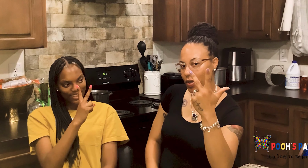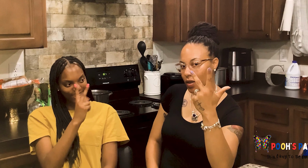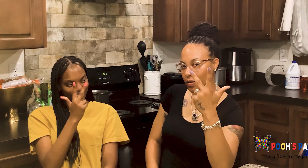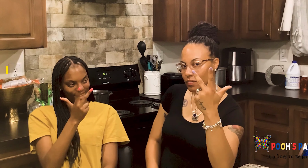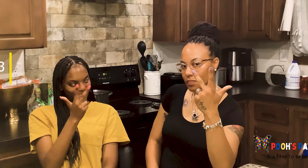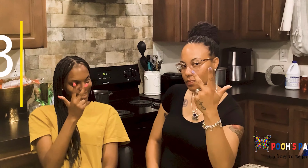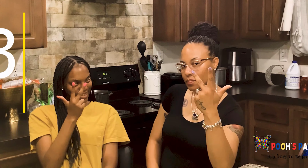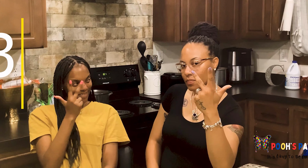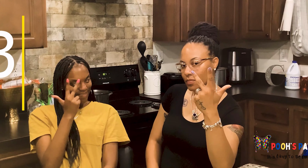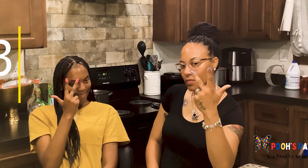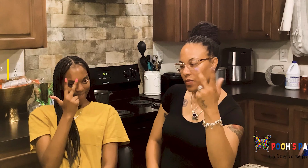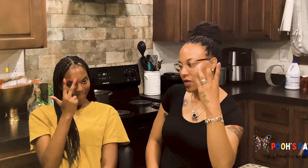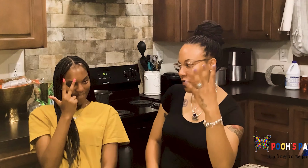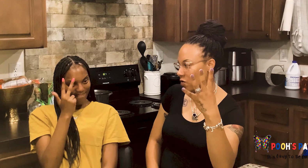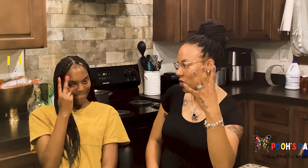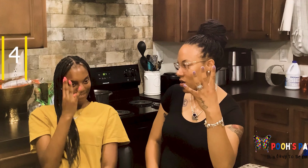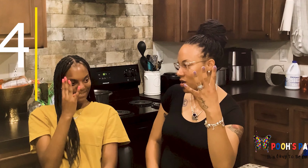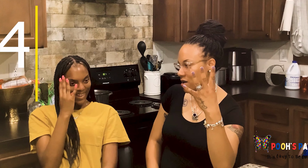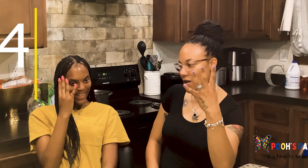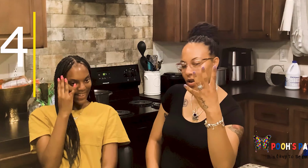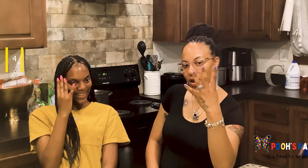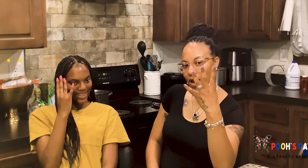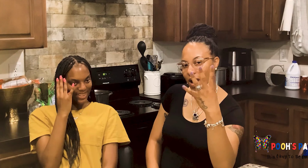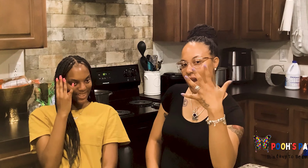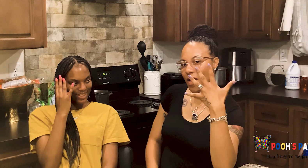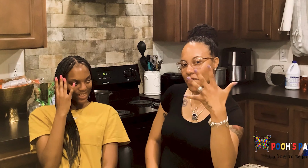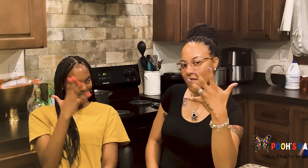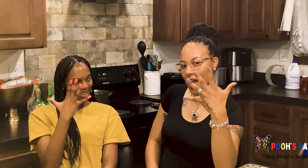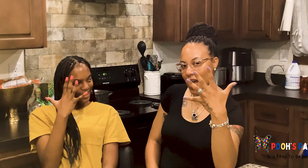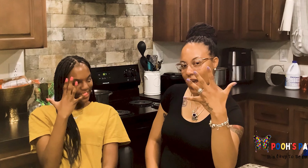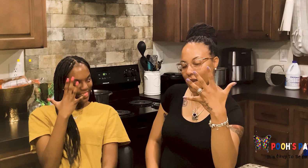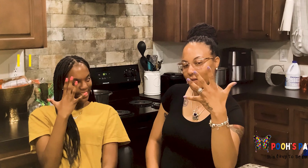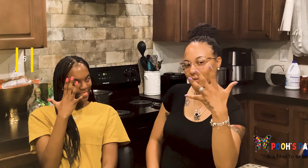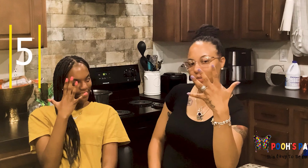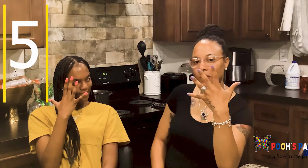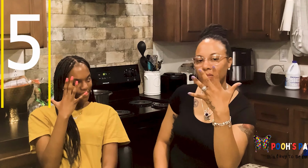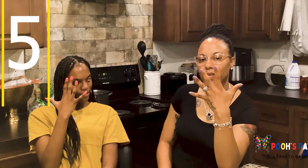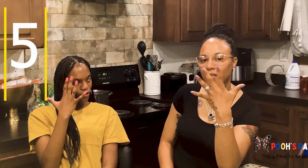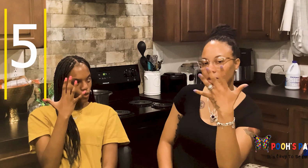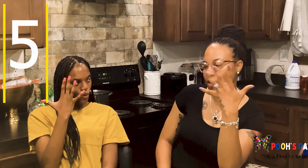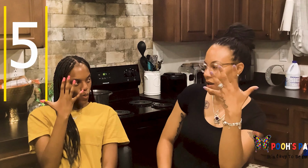3, 4, 5. Good job.